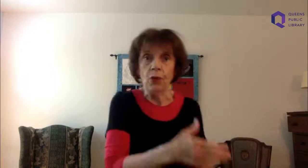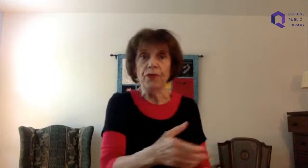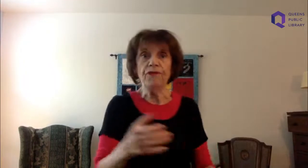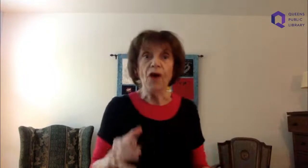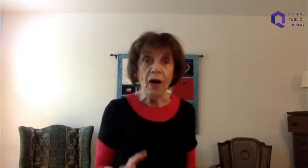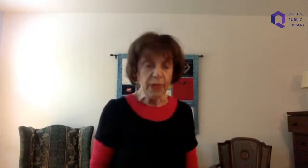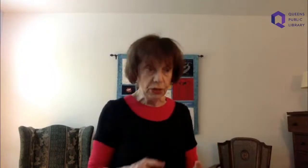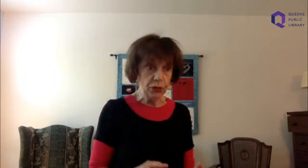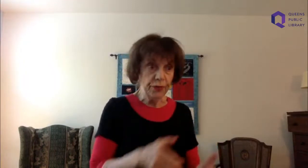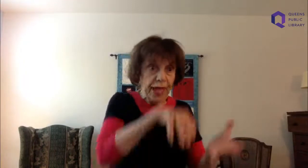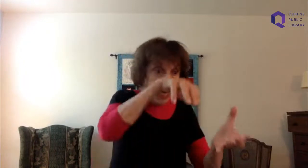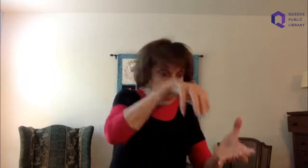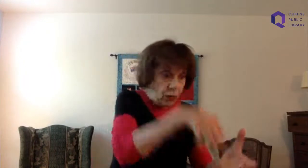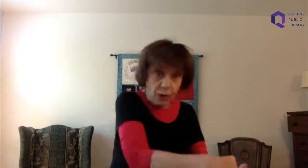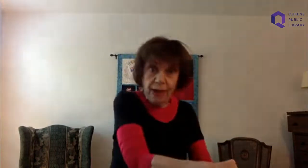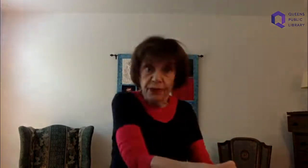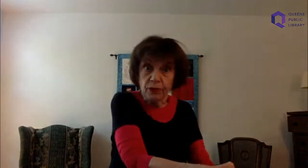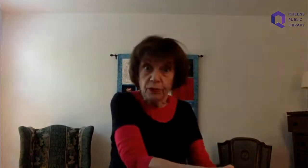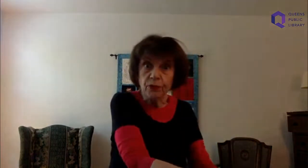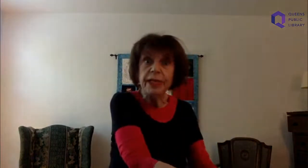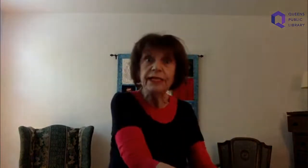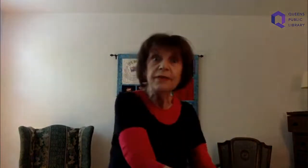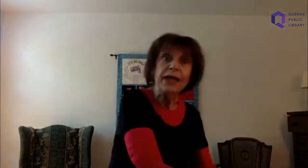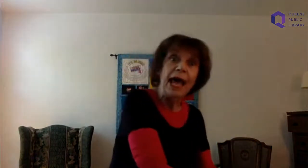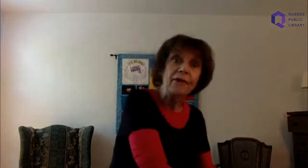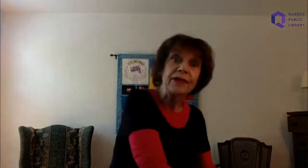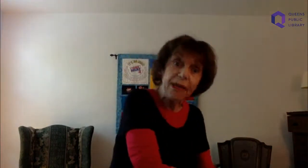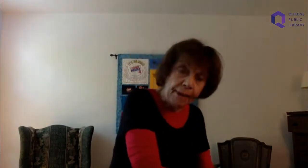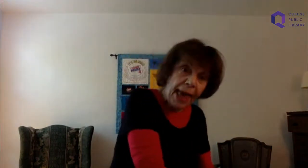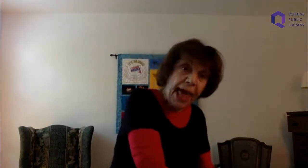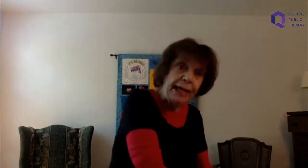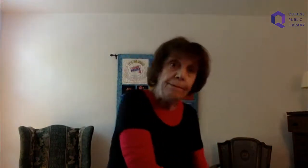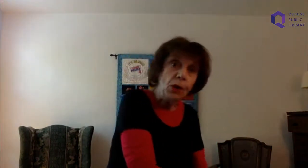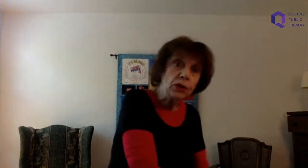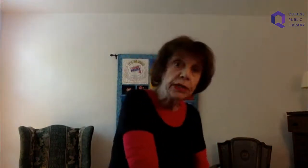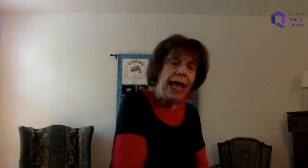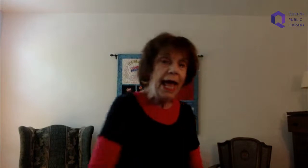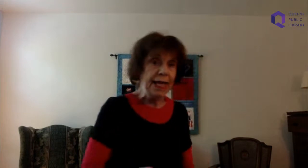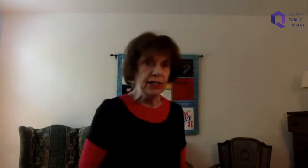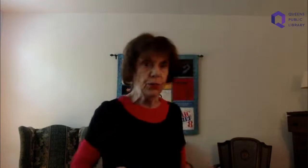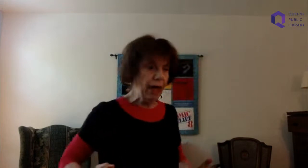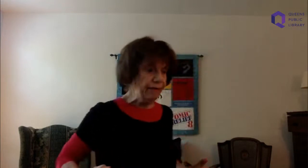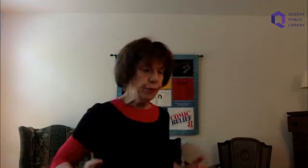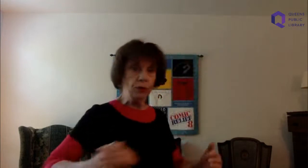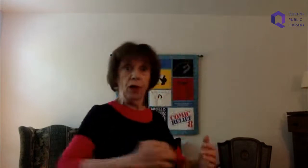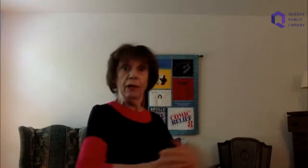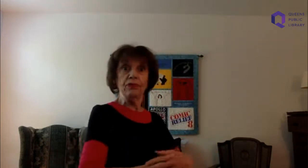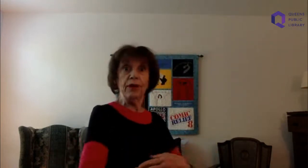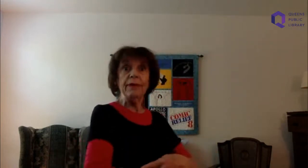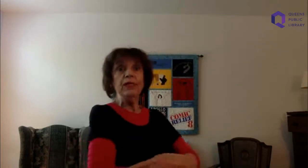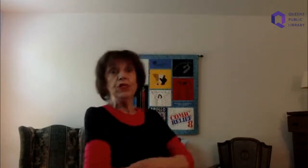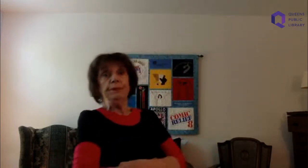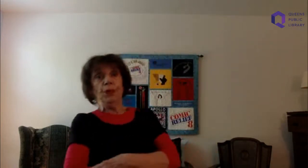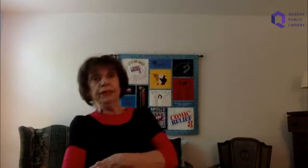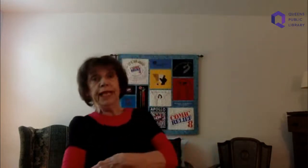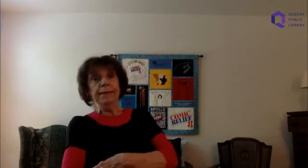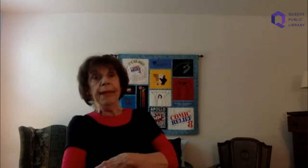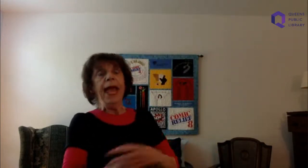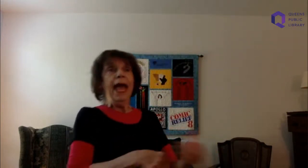so the farmer stood there. He grabbed the greens of the carrot, the top, and he pulled. And his wife put her arms around him, and she pulled him. And